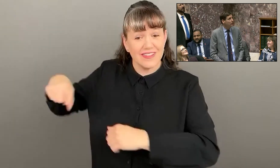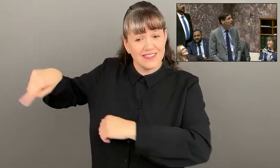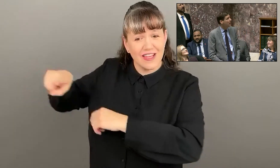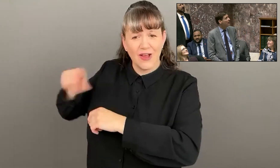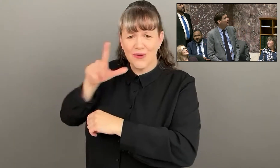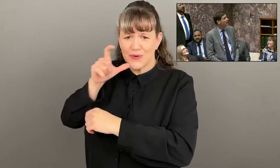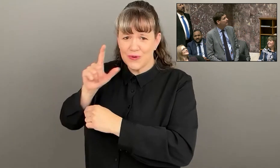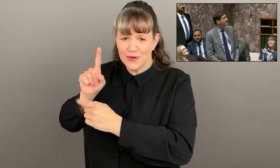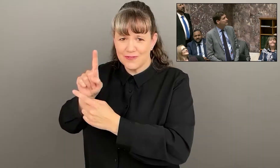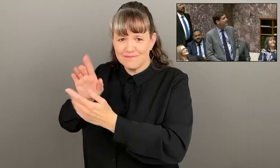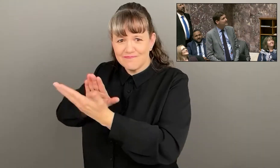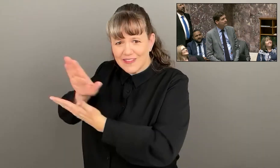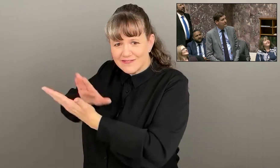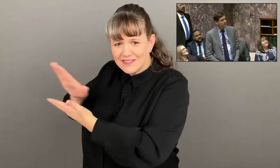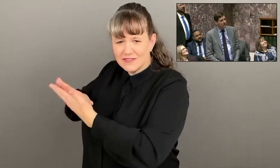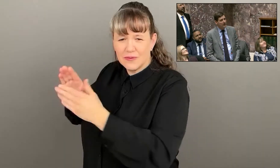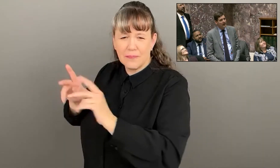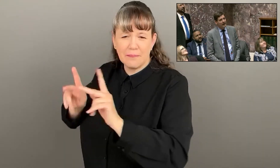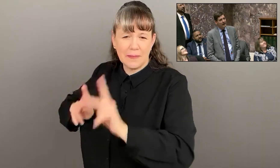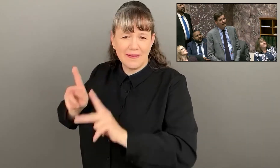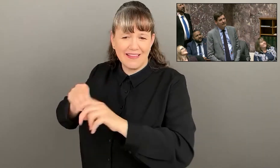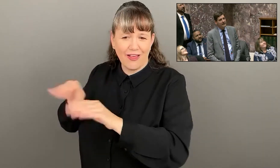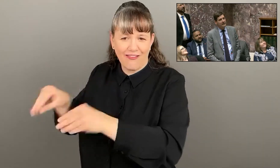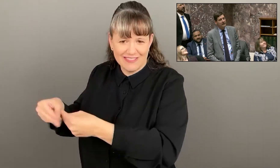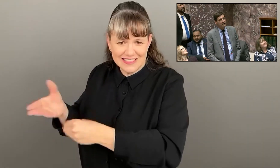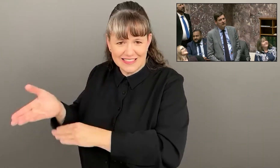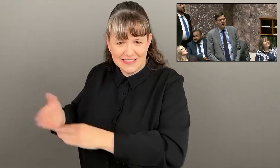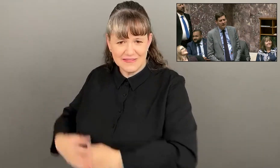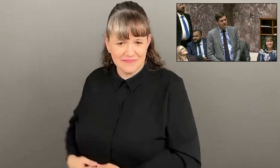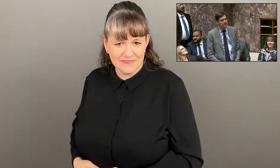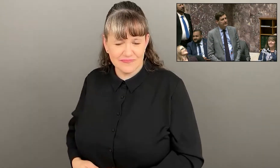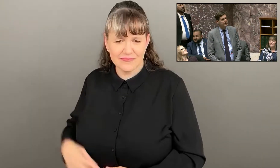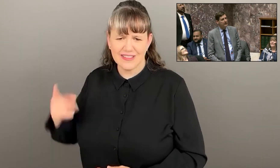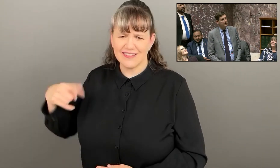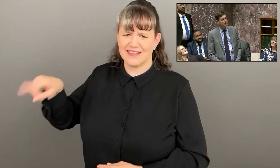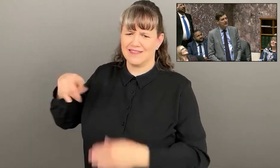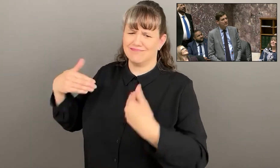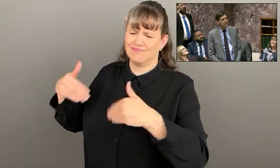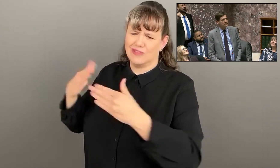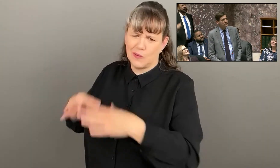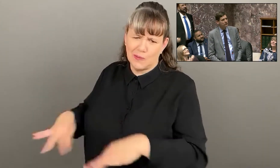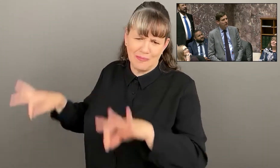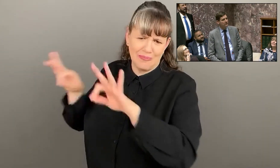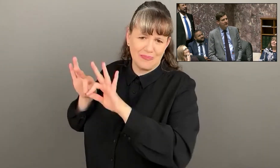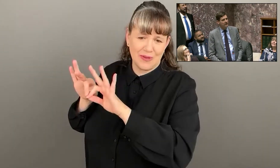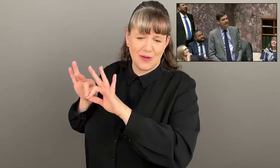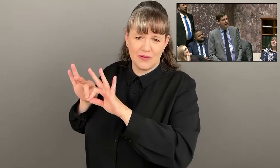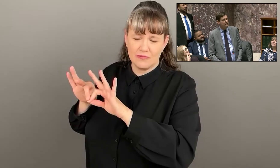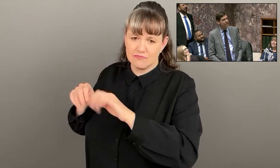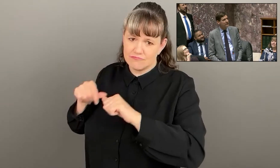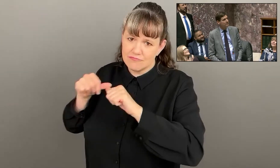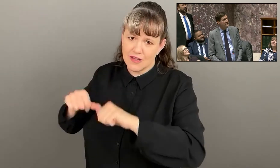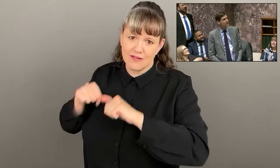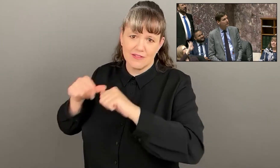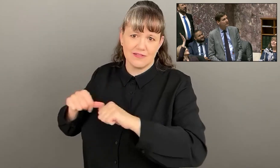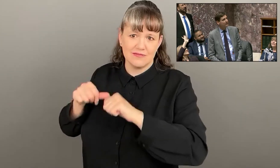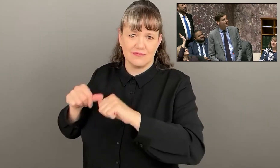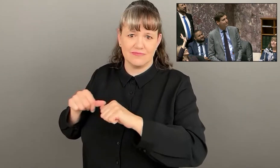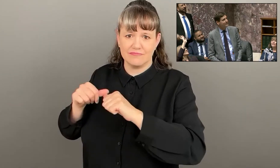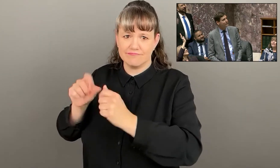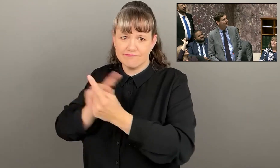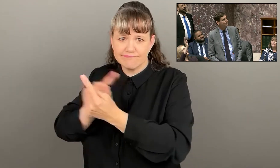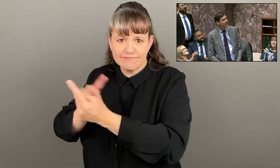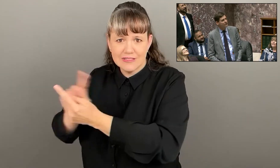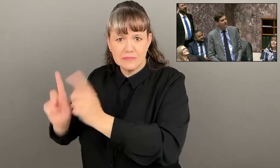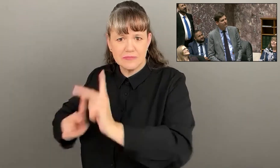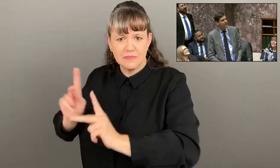important role of these amazing people. They are constantly met by people who are there to thank them for the amazing work of our